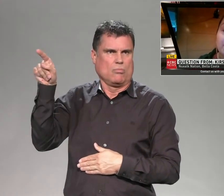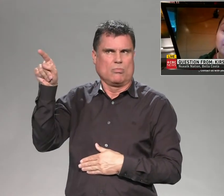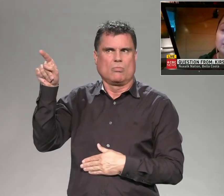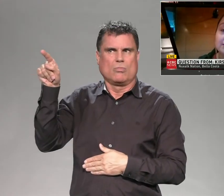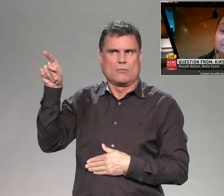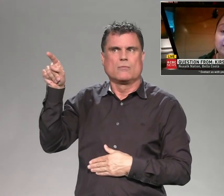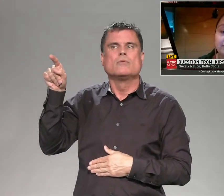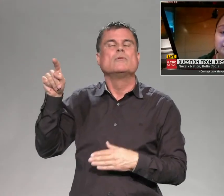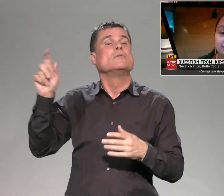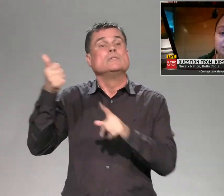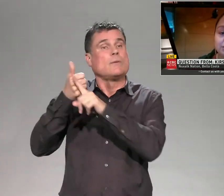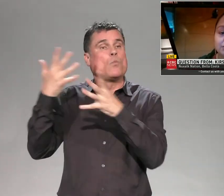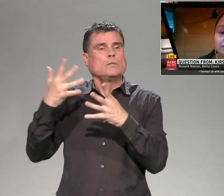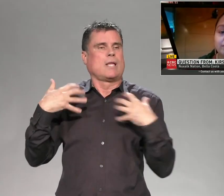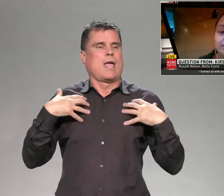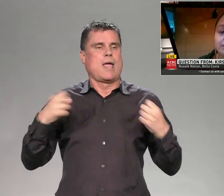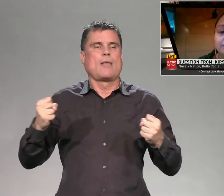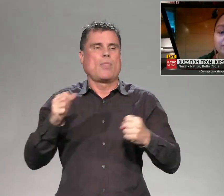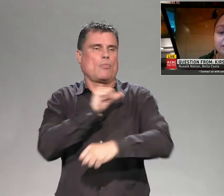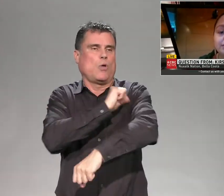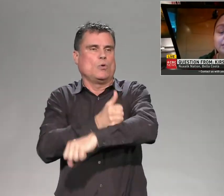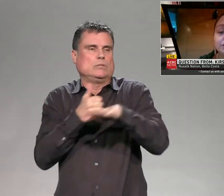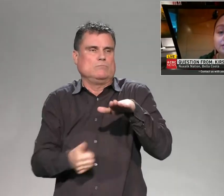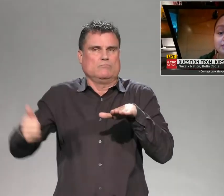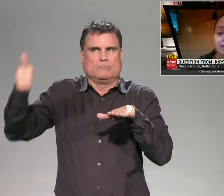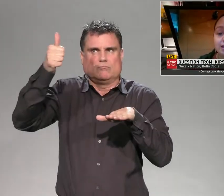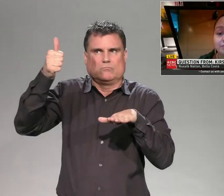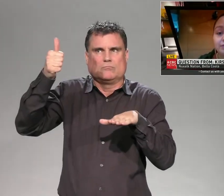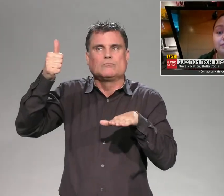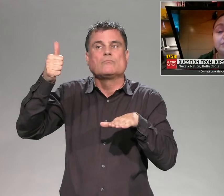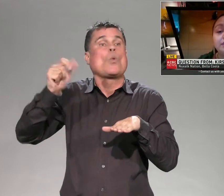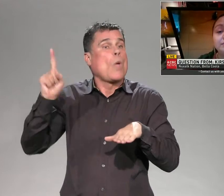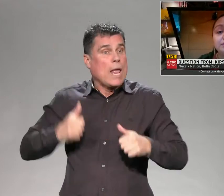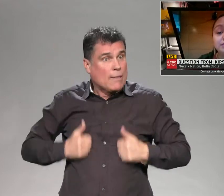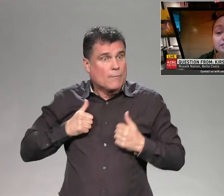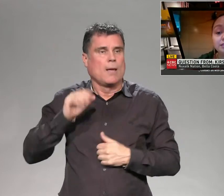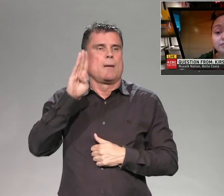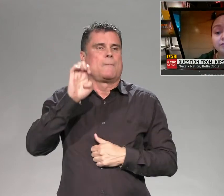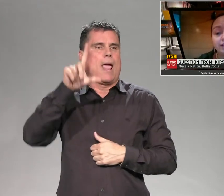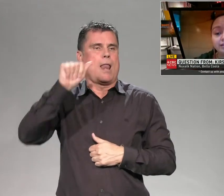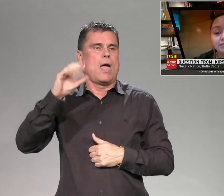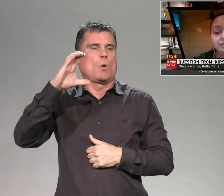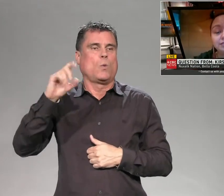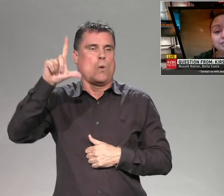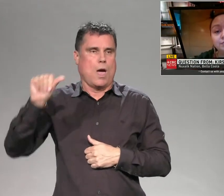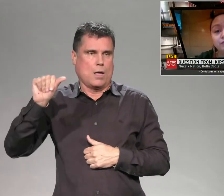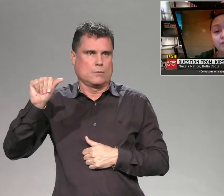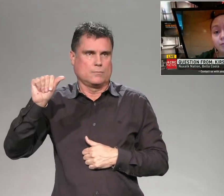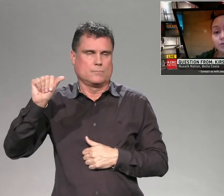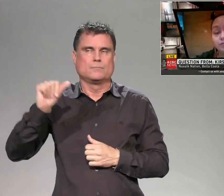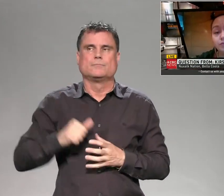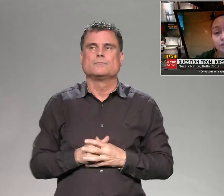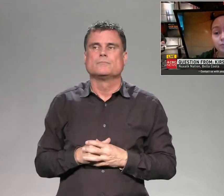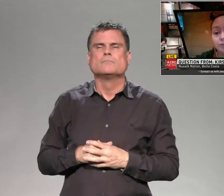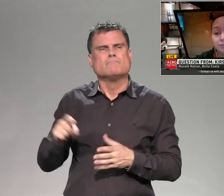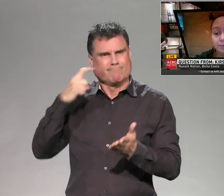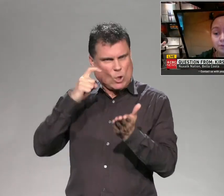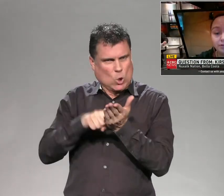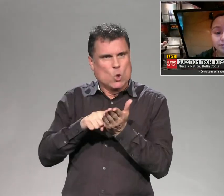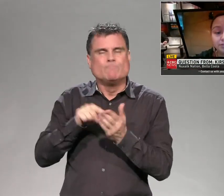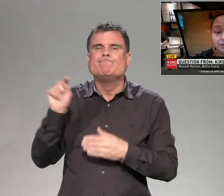During the process of vaccinations, we have identified a serious gap in being able to deliver vaccines to some of our most